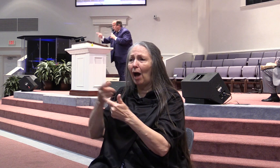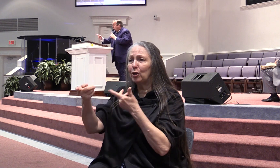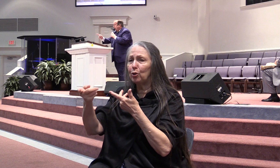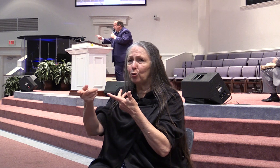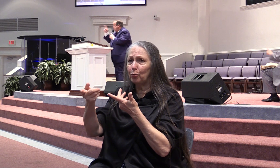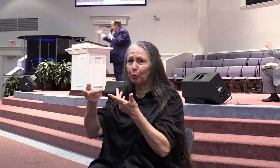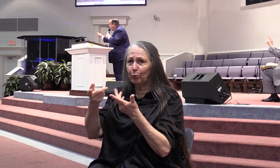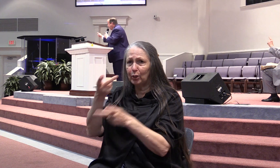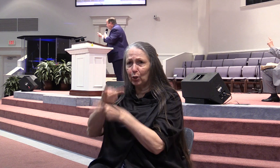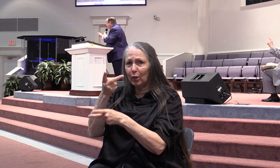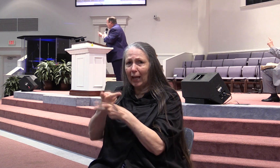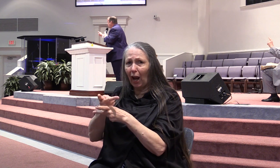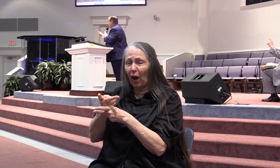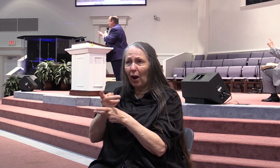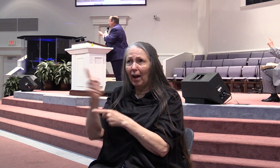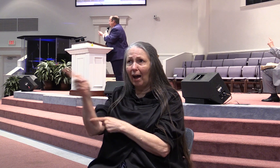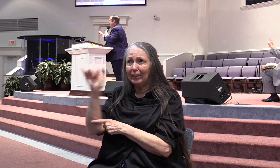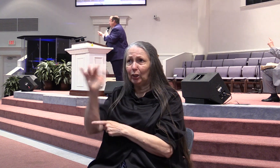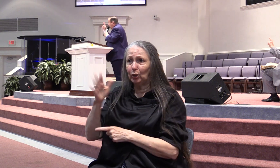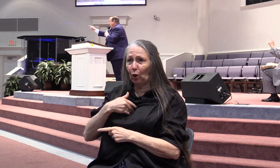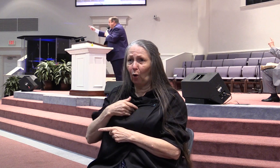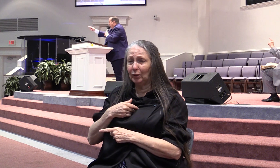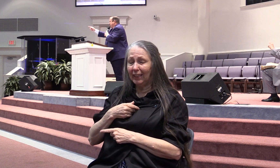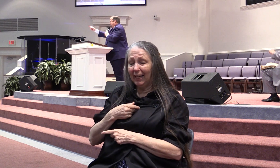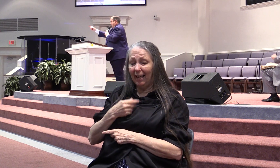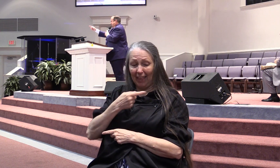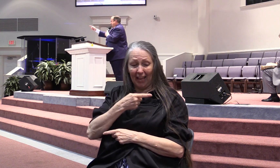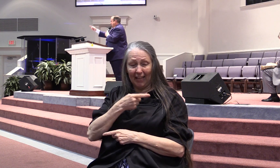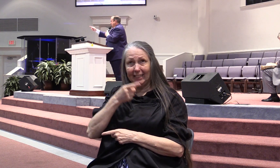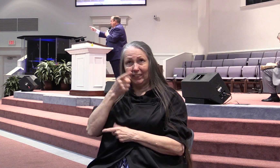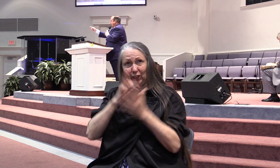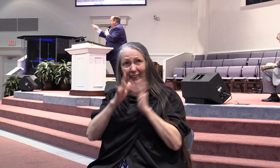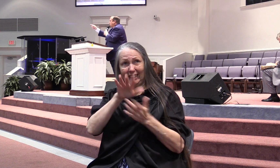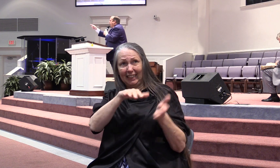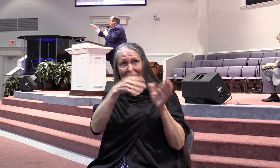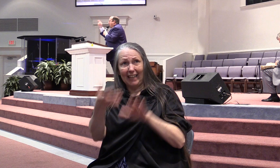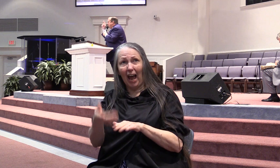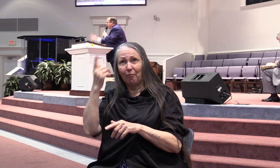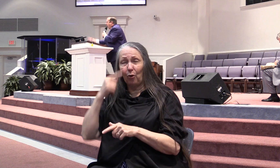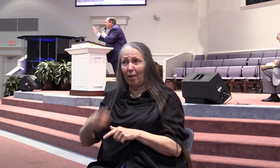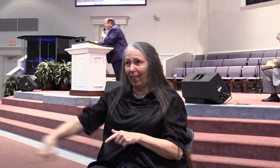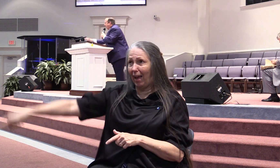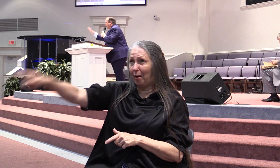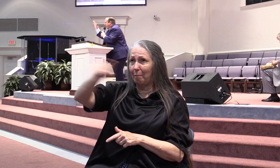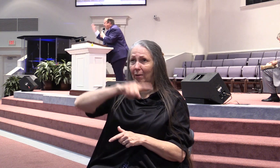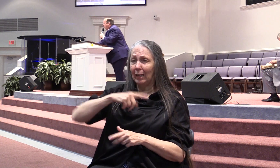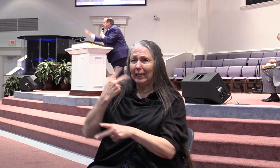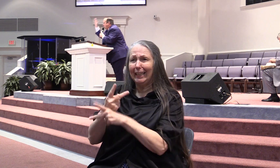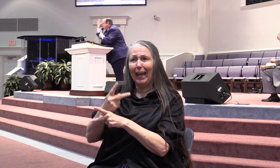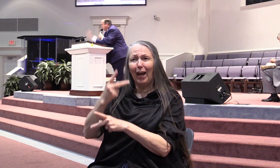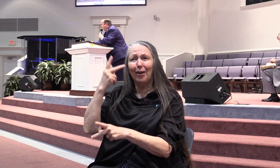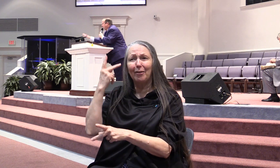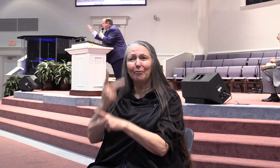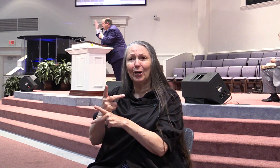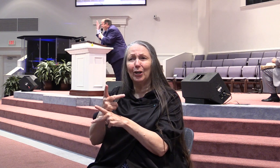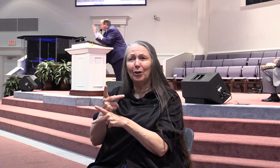eternal souls that He died for, that'll keep you up nights. That's why you've got to be very careful against ever putting